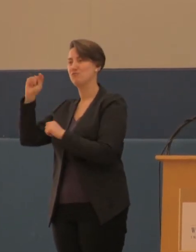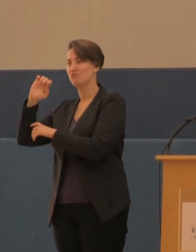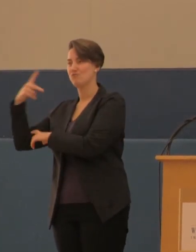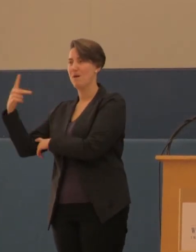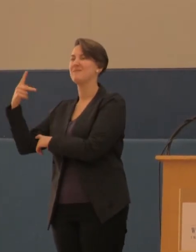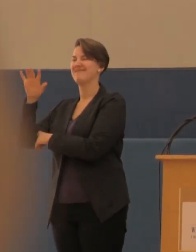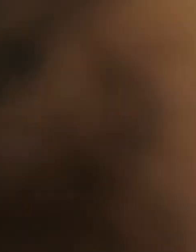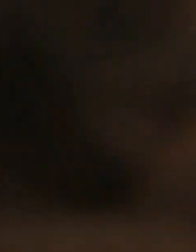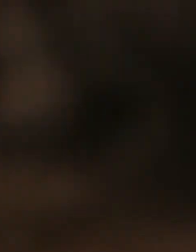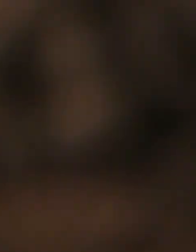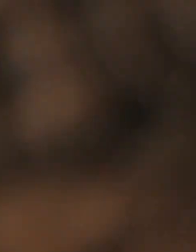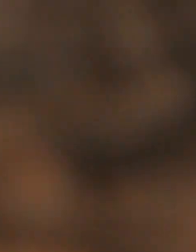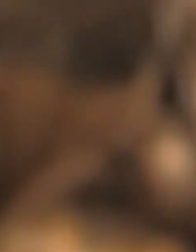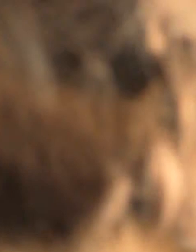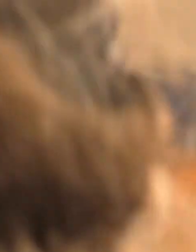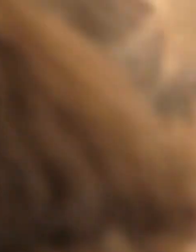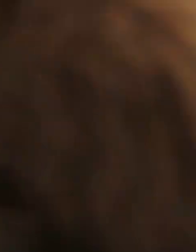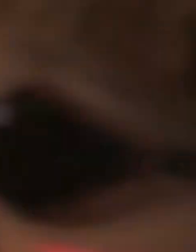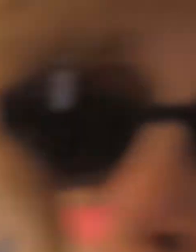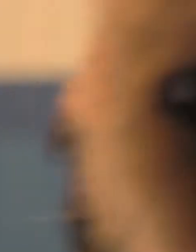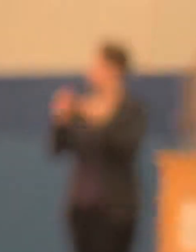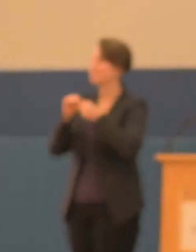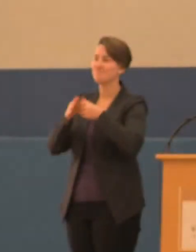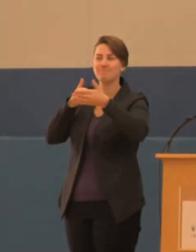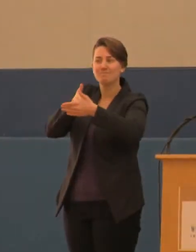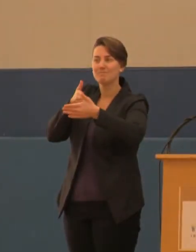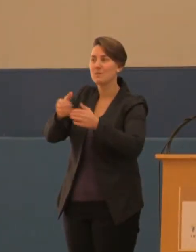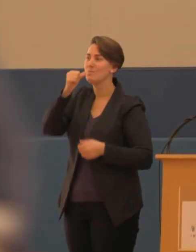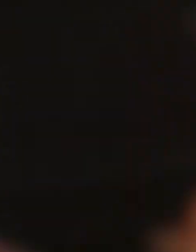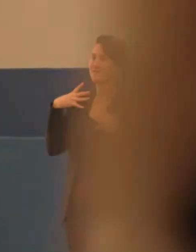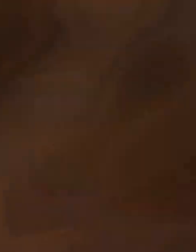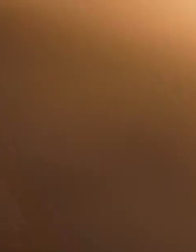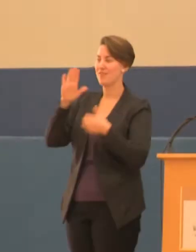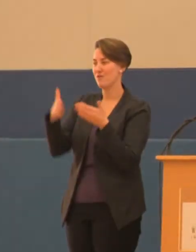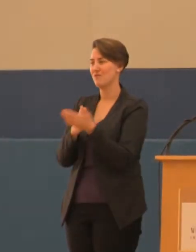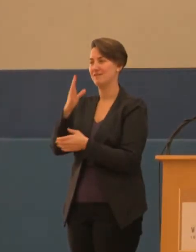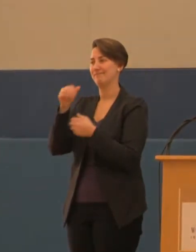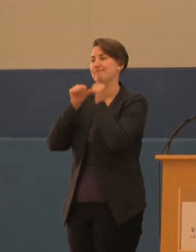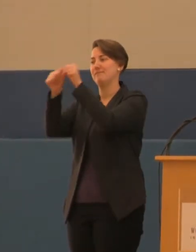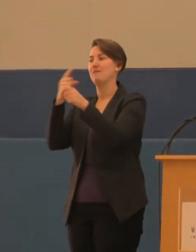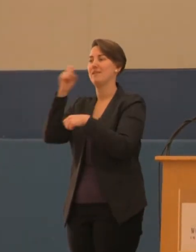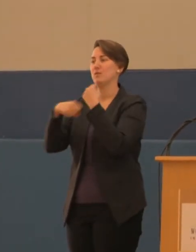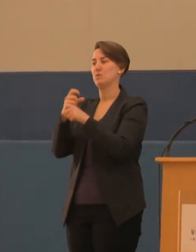administration are signaling they will continue their assault on women's health and rights in 2018.